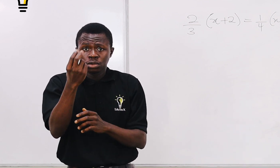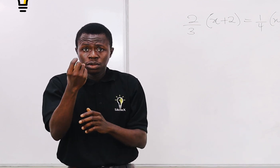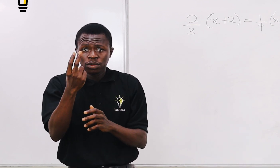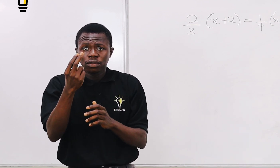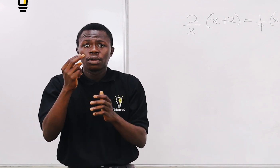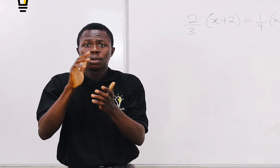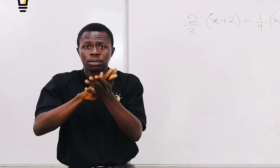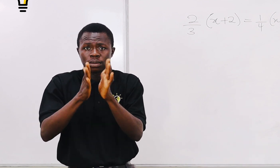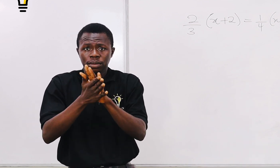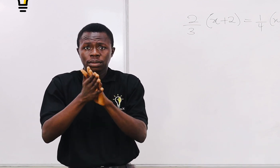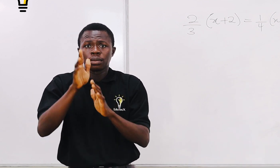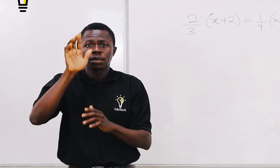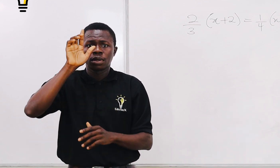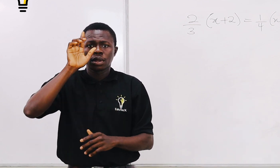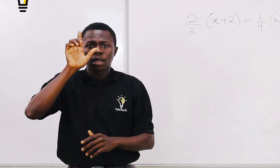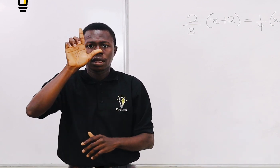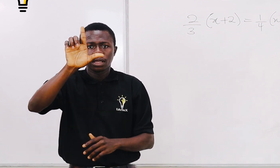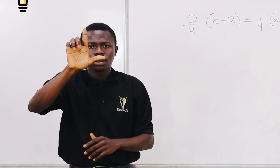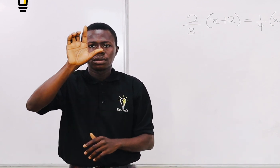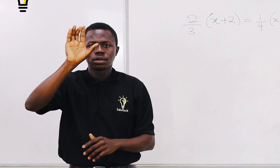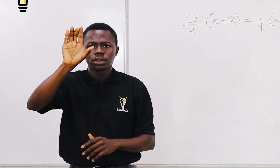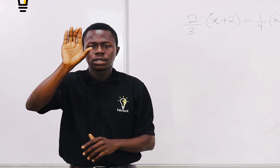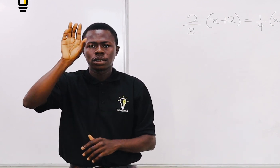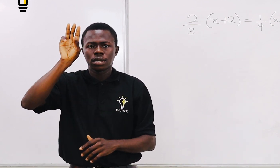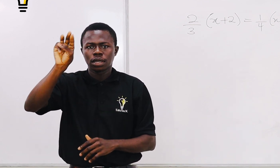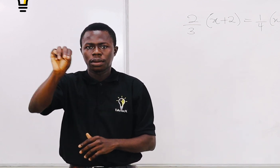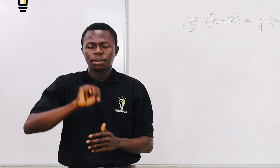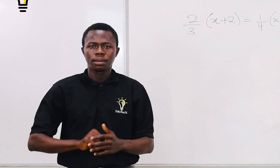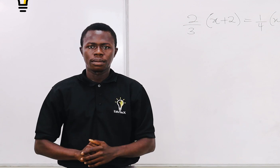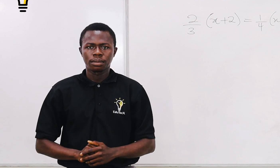this means 12 becomes our LCM.